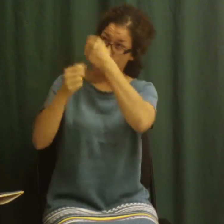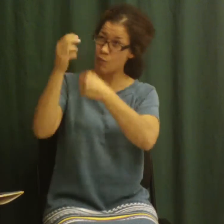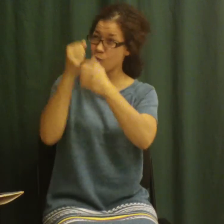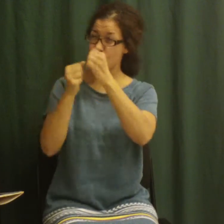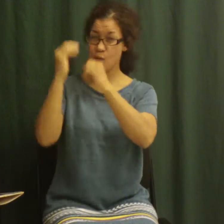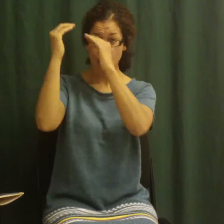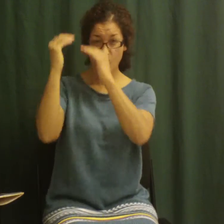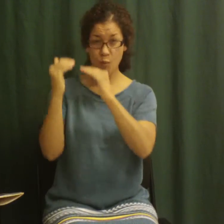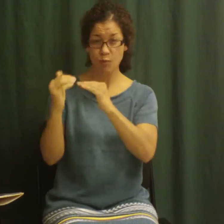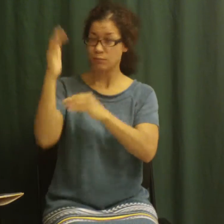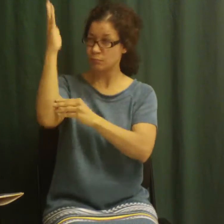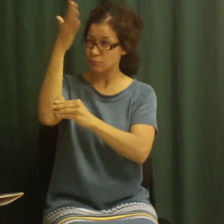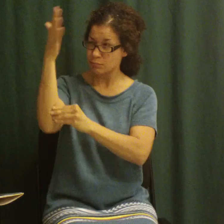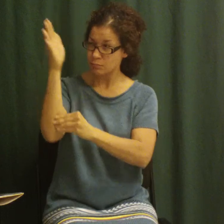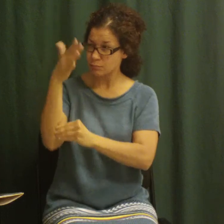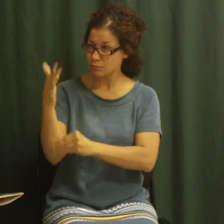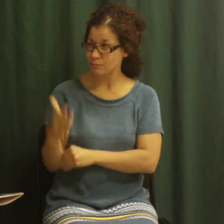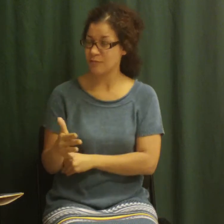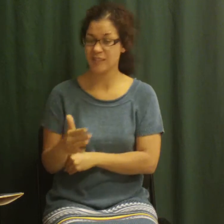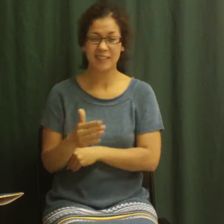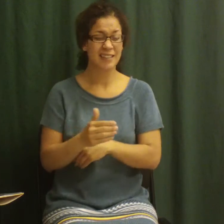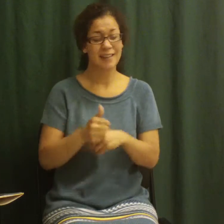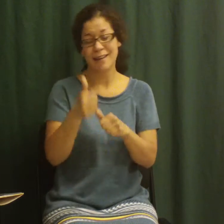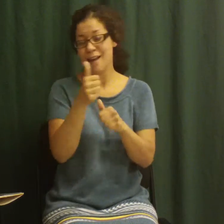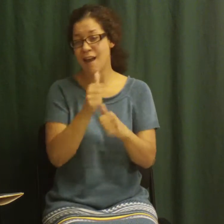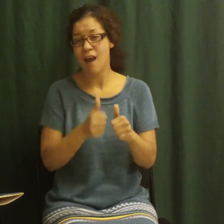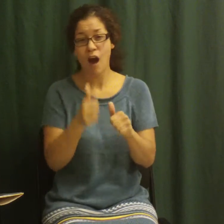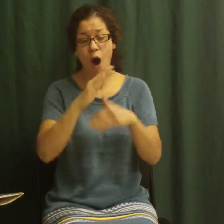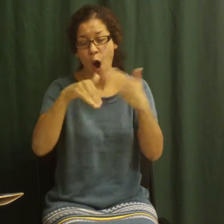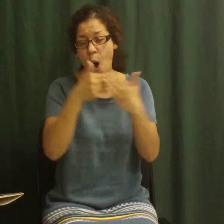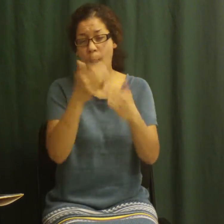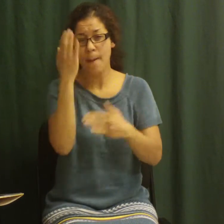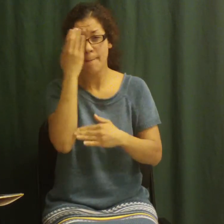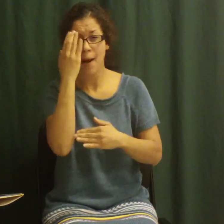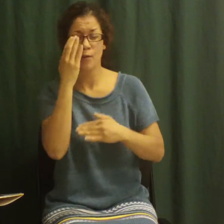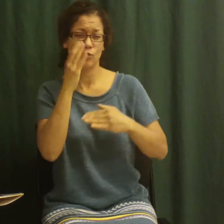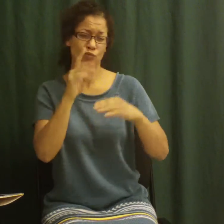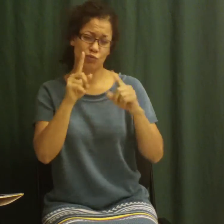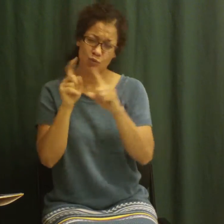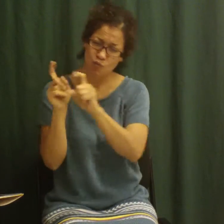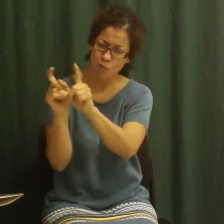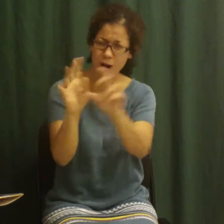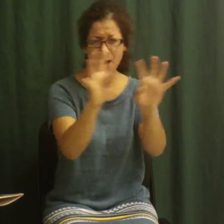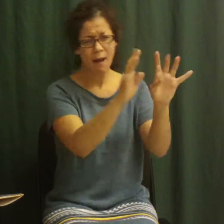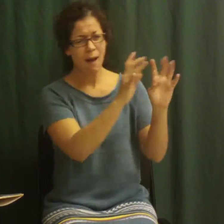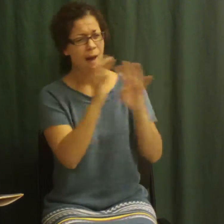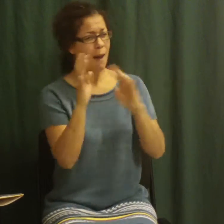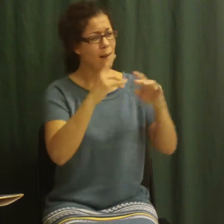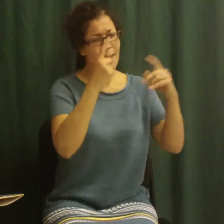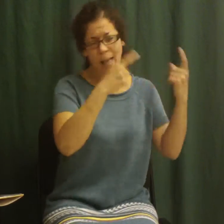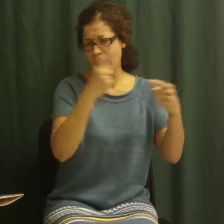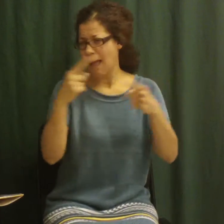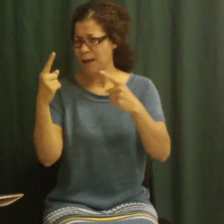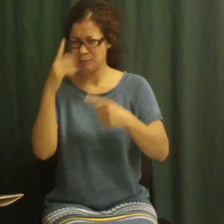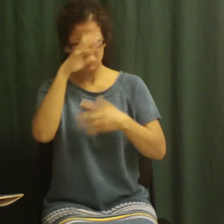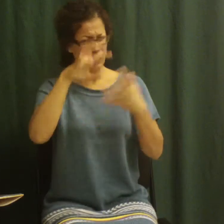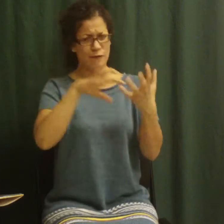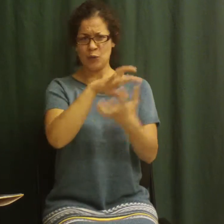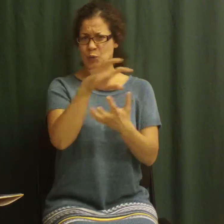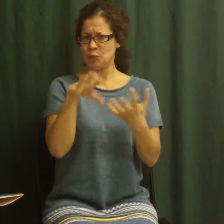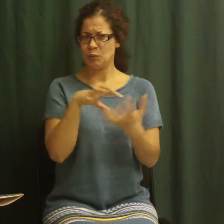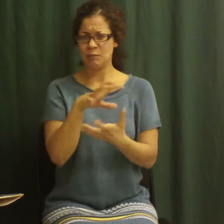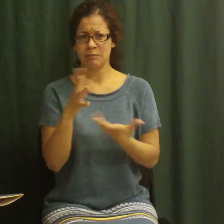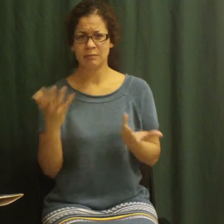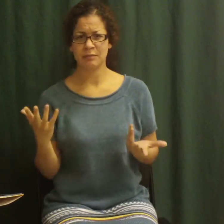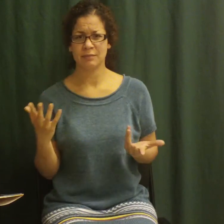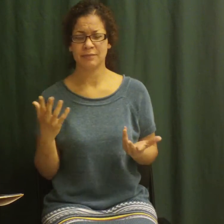Everybody ran around yelling and lowering the battening. Nobody had time to sit close and tell